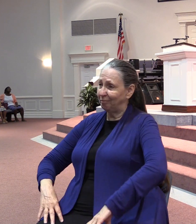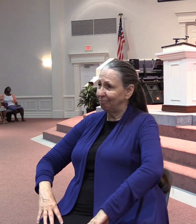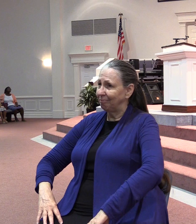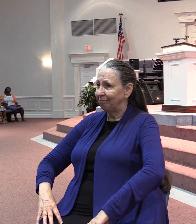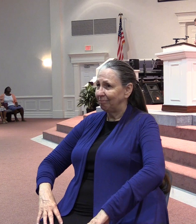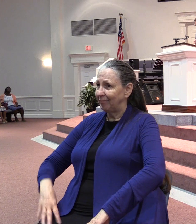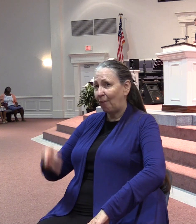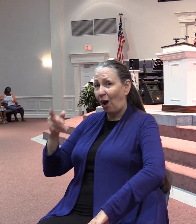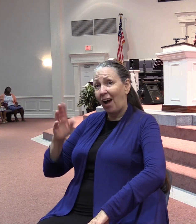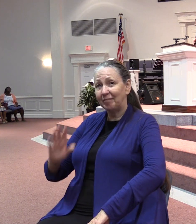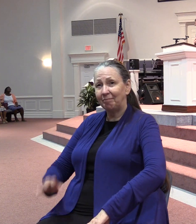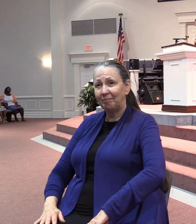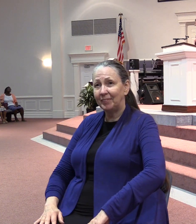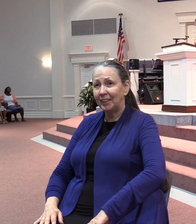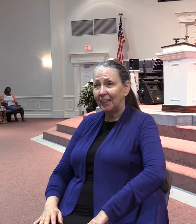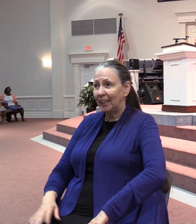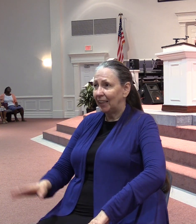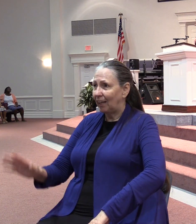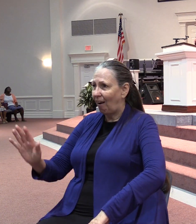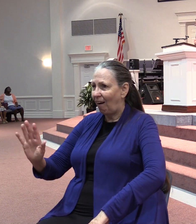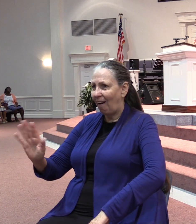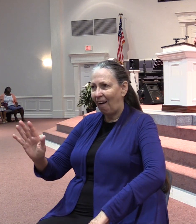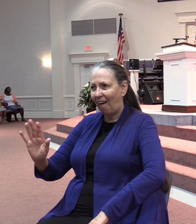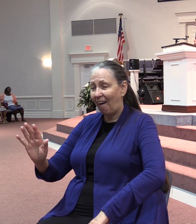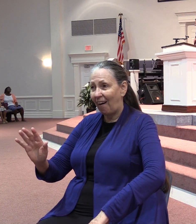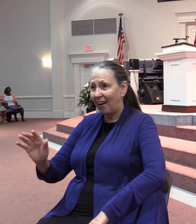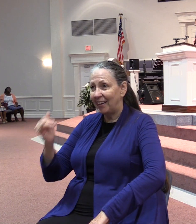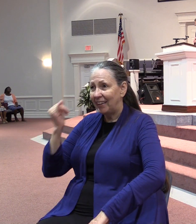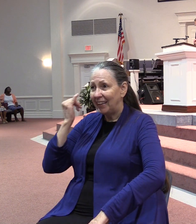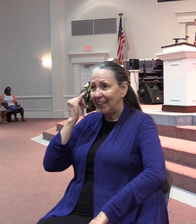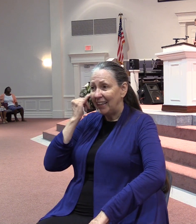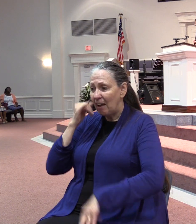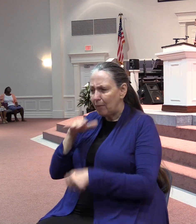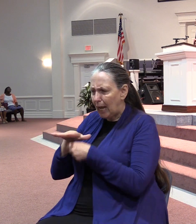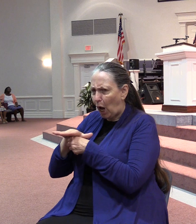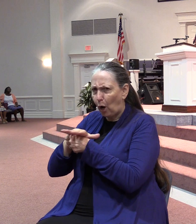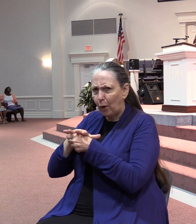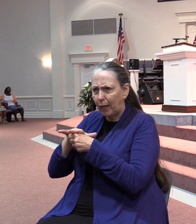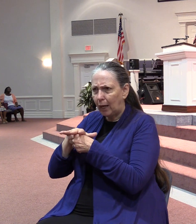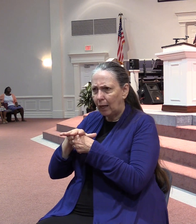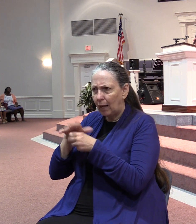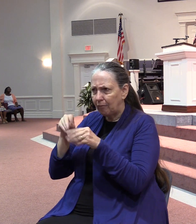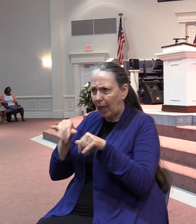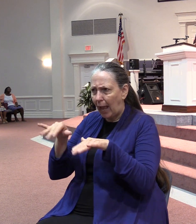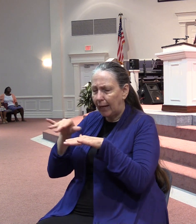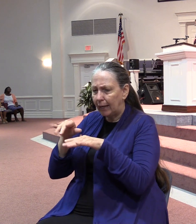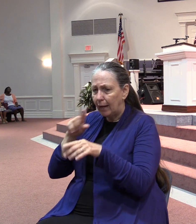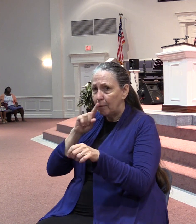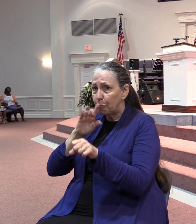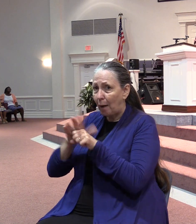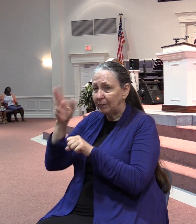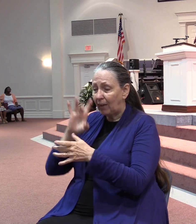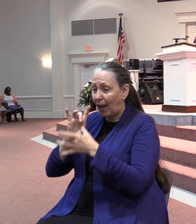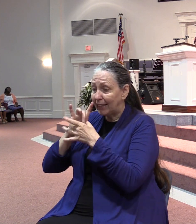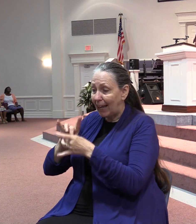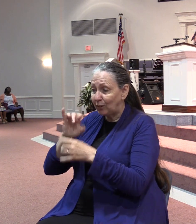God. Listen to me. Anytime a geographical location has a promise of God connected to